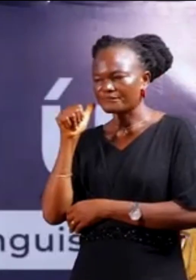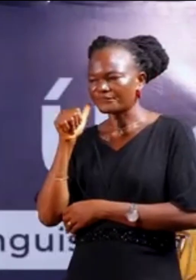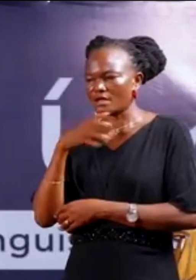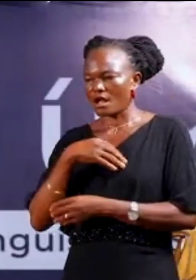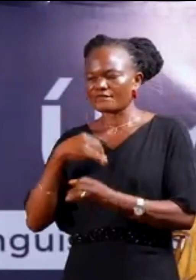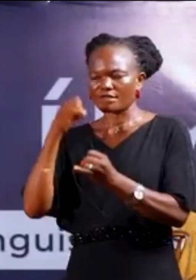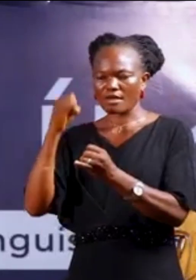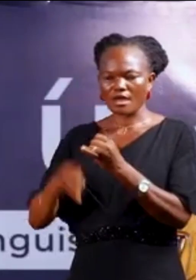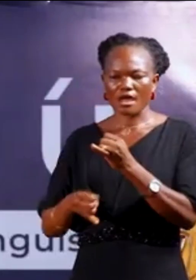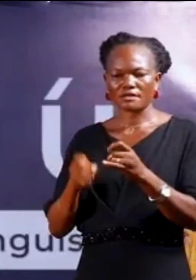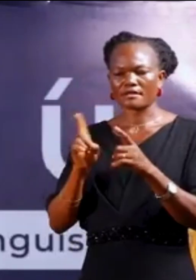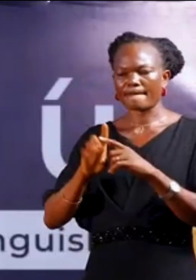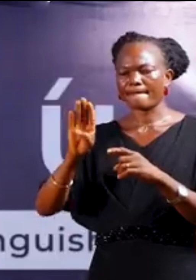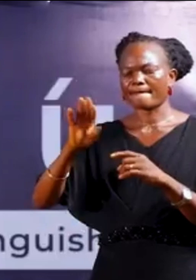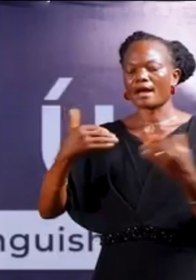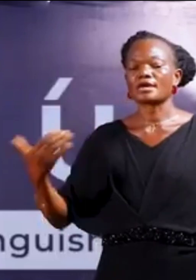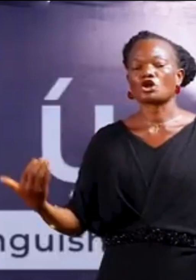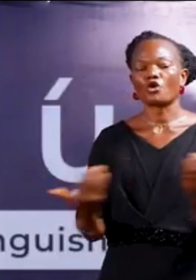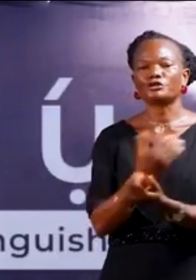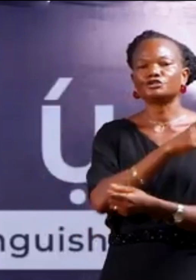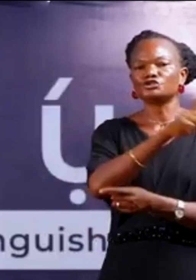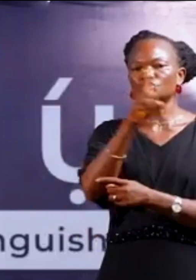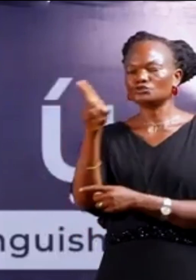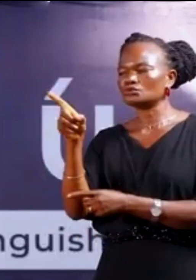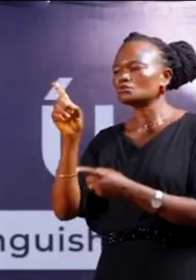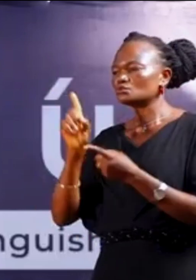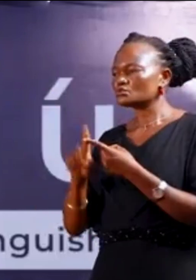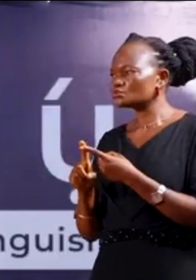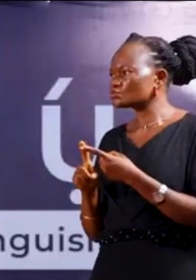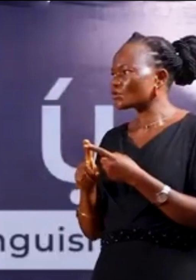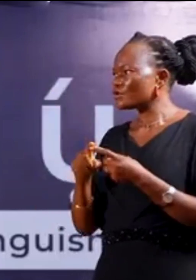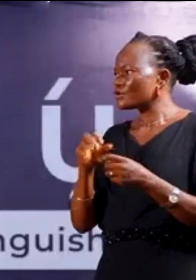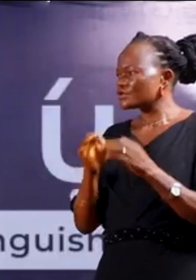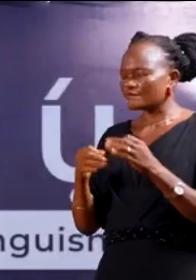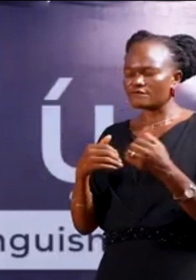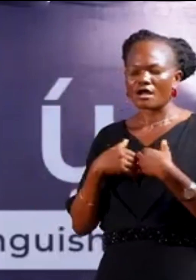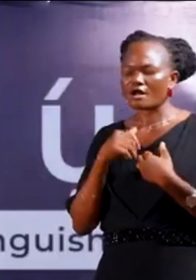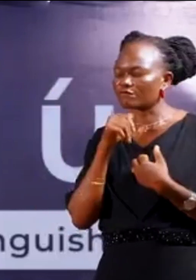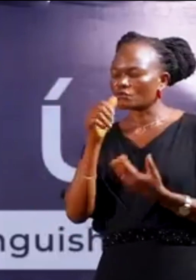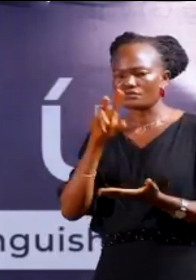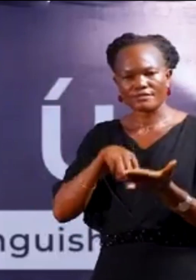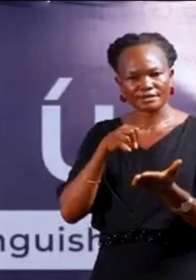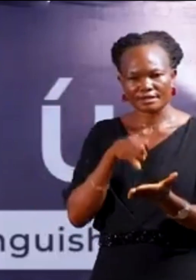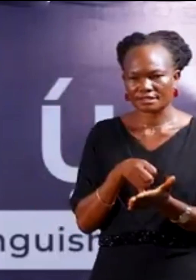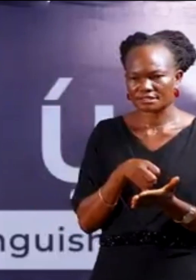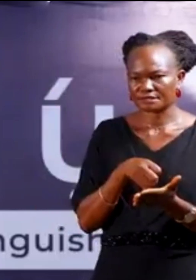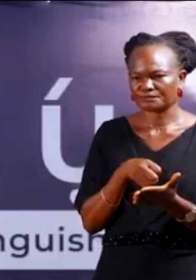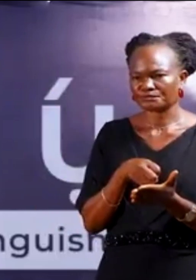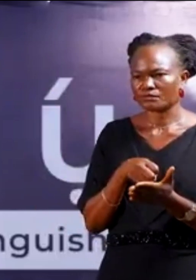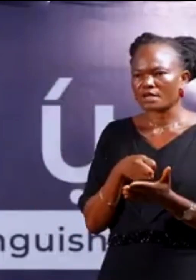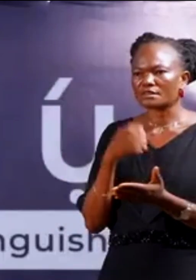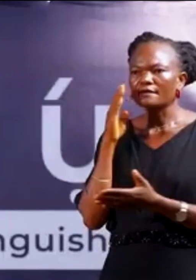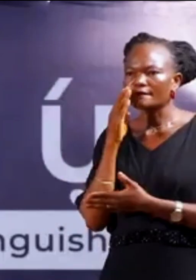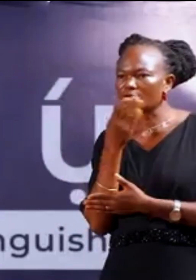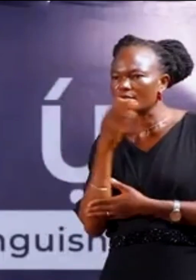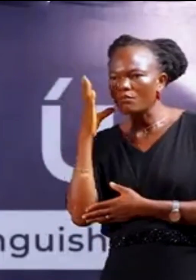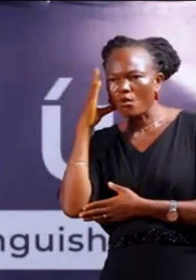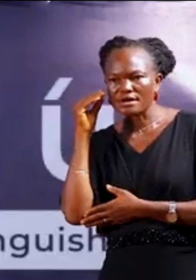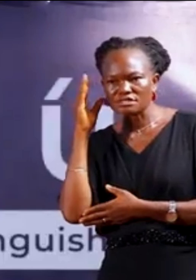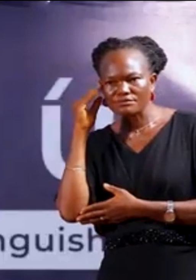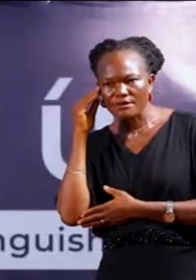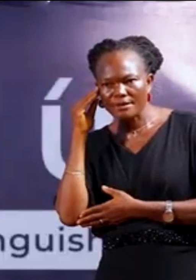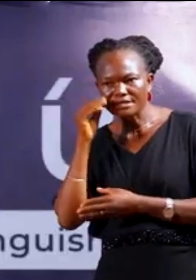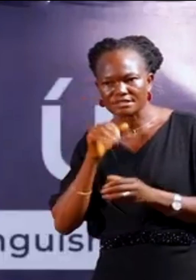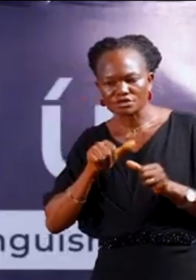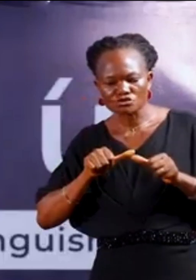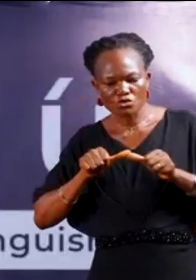to end by encouraging you to, if you haven't read it, the Igbo experience during the